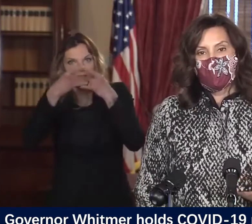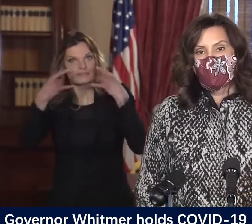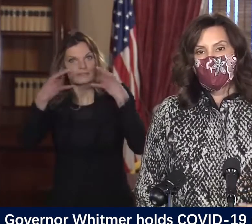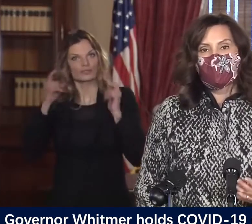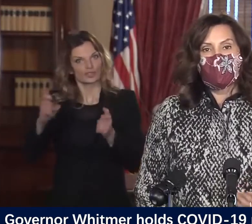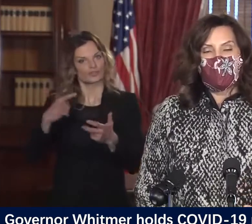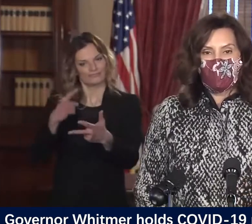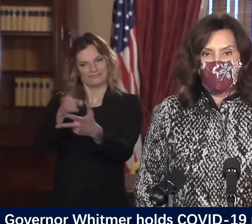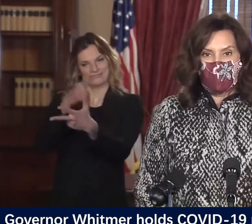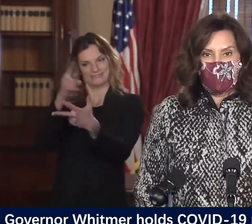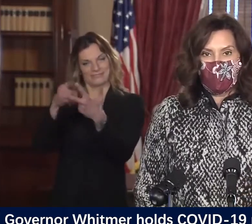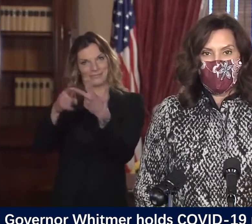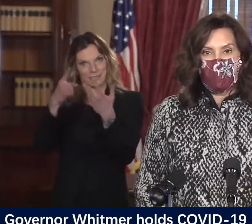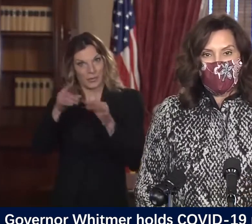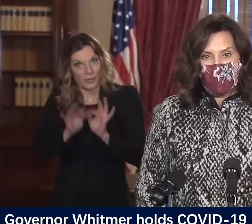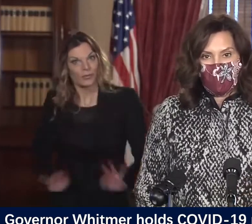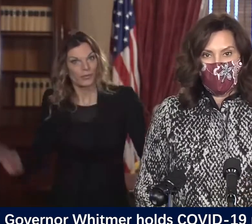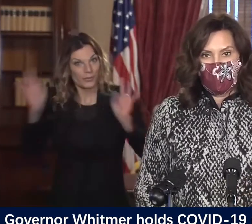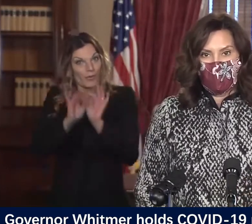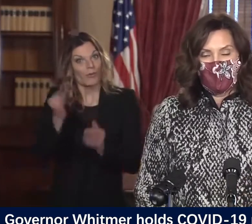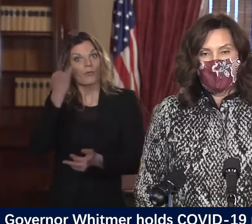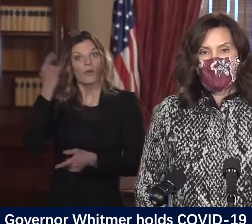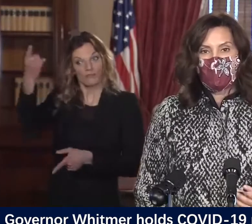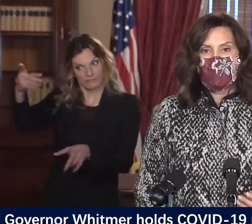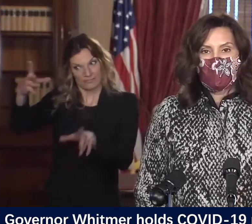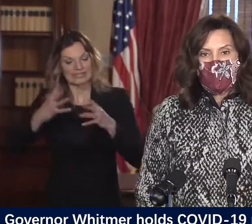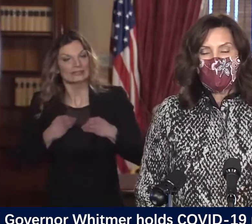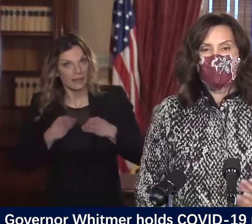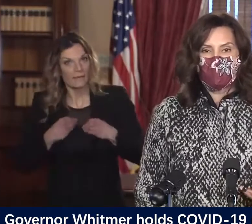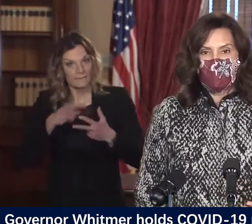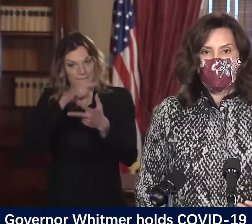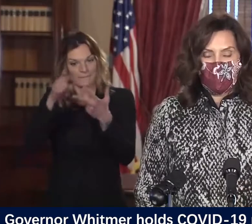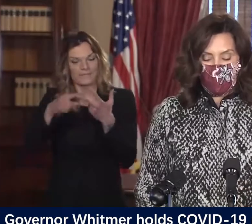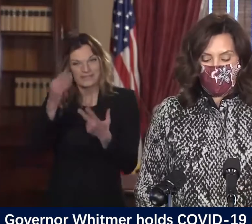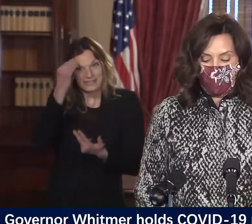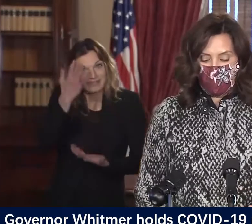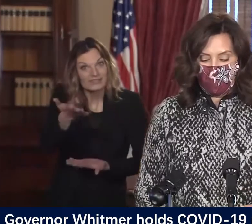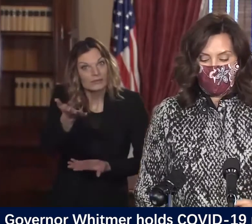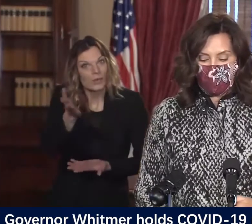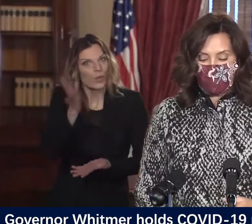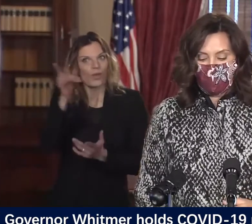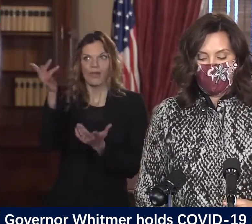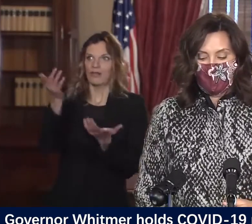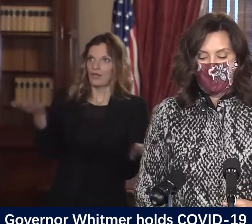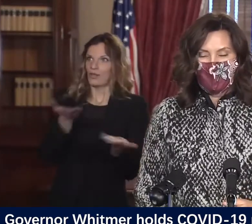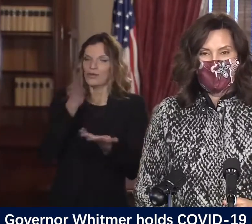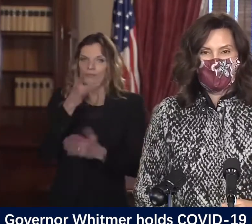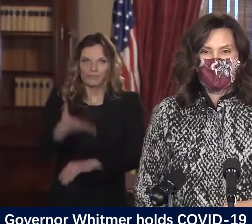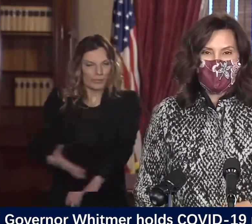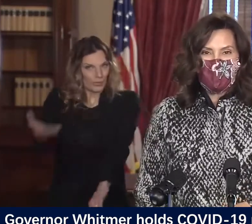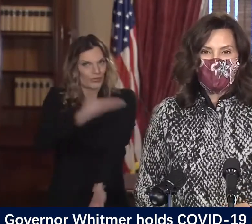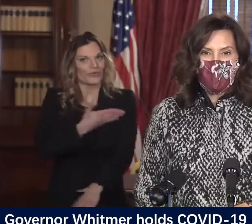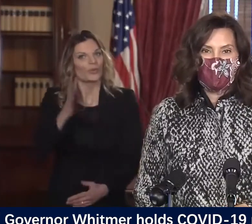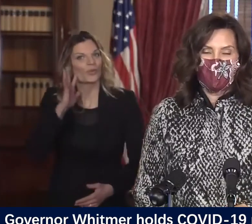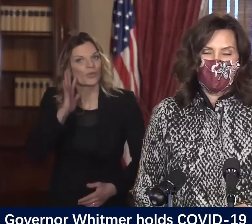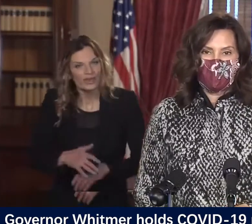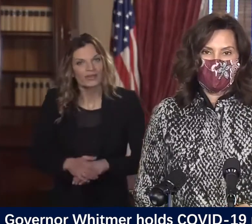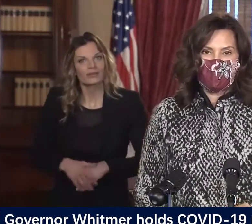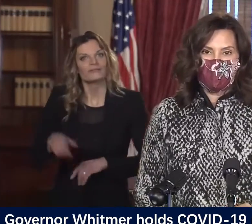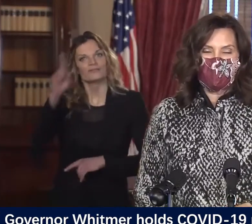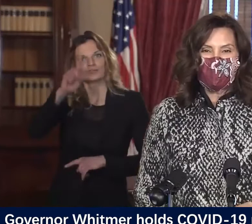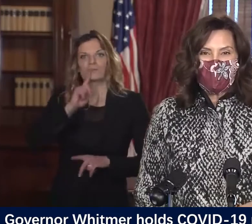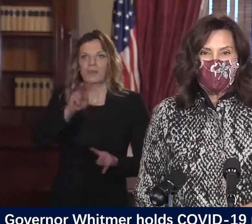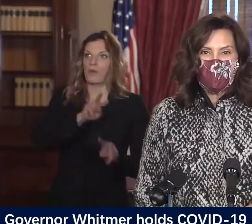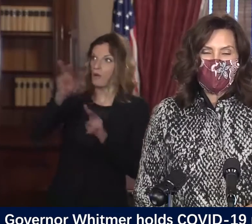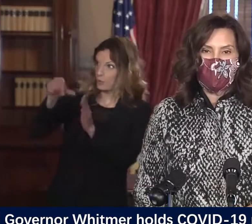legislature. I think if we codified it, it would go a long way toward encouraging greater compliance. So let's join